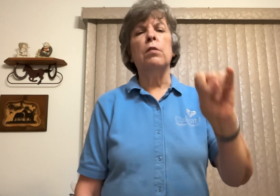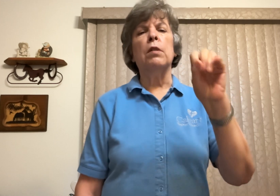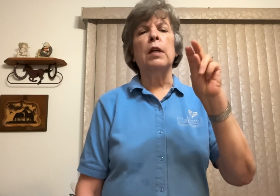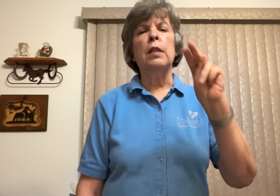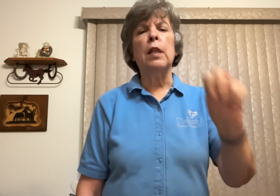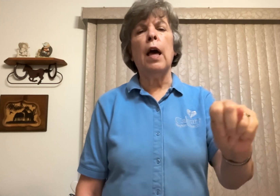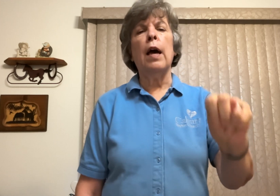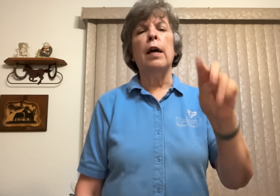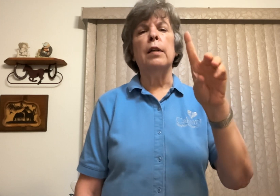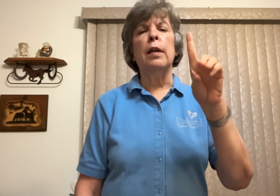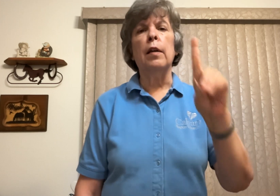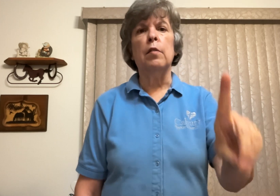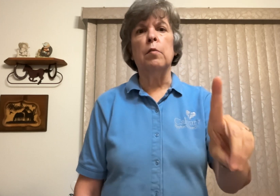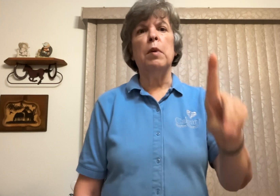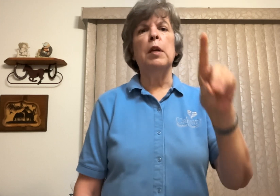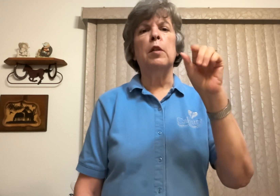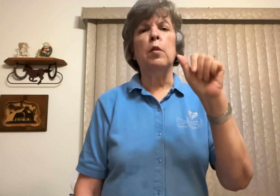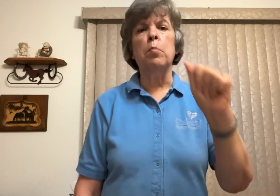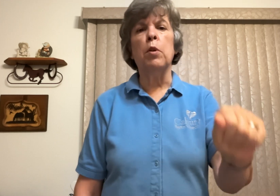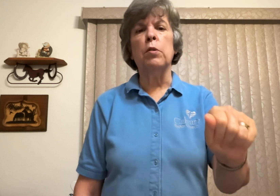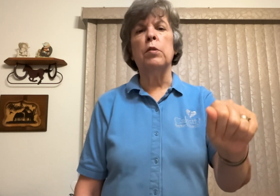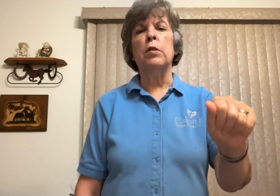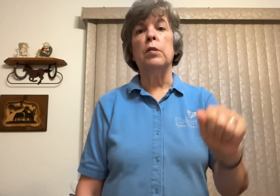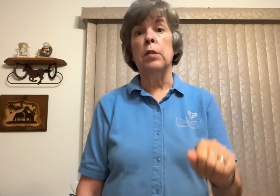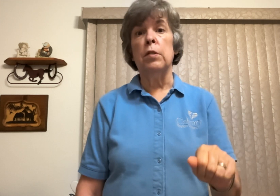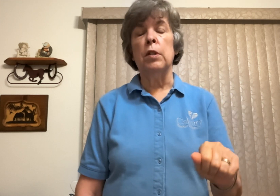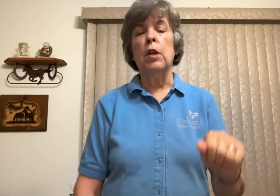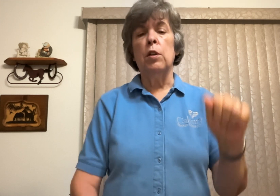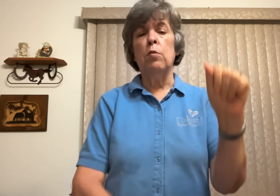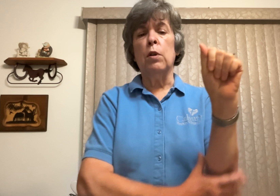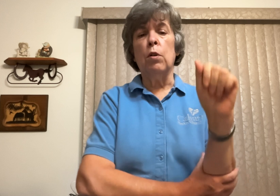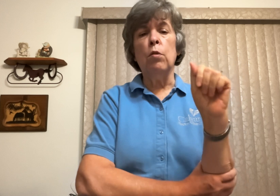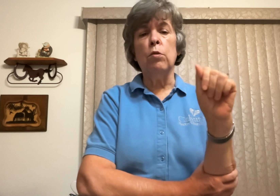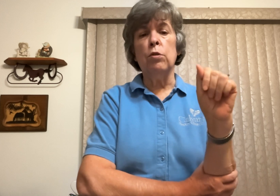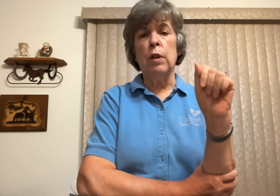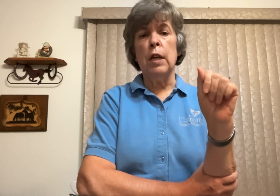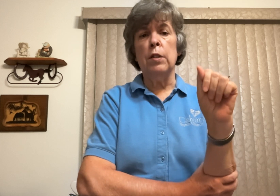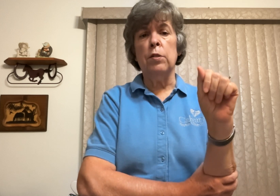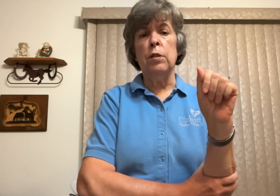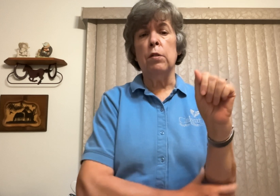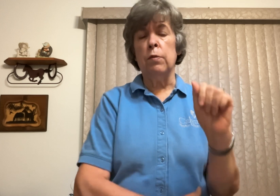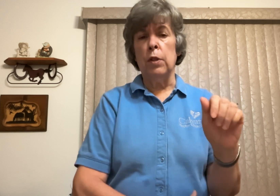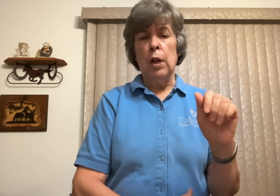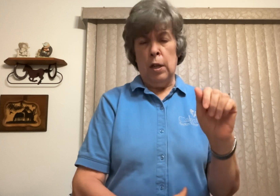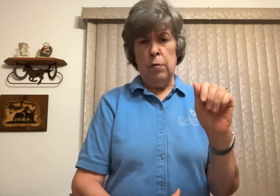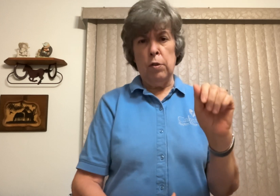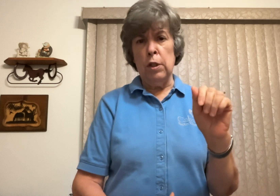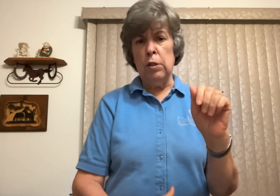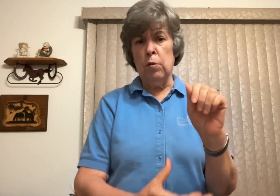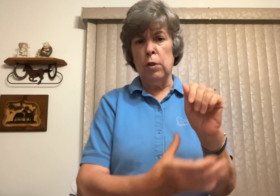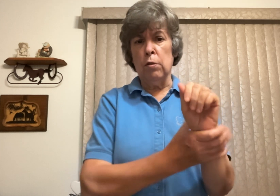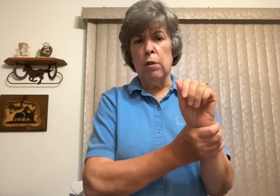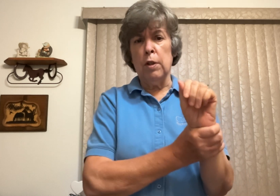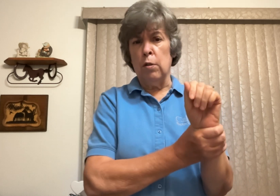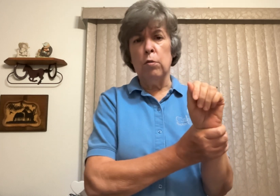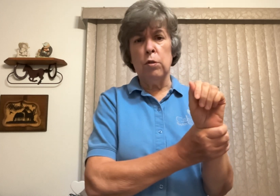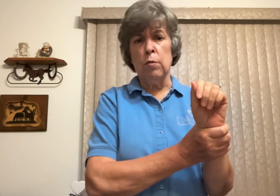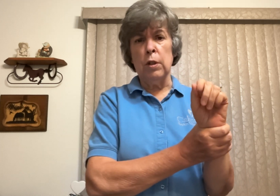like that and make the person dizzy. You want to hold your hand still. If you need to when you're learning, hold your wrist